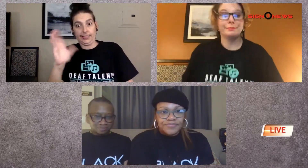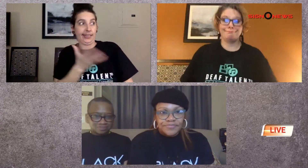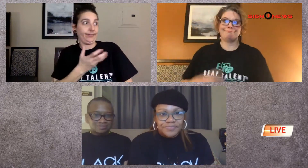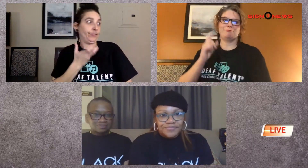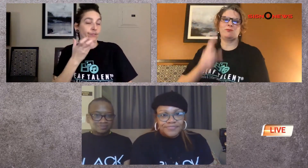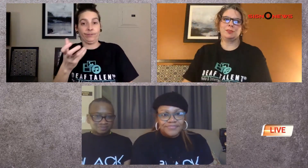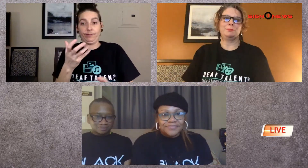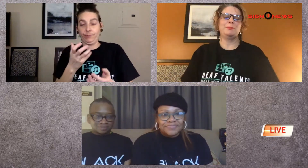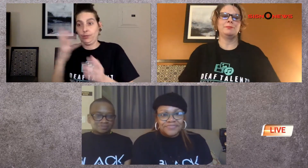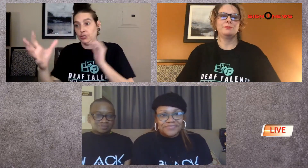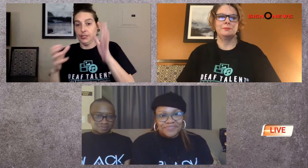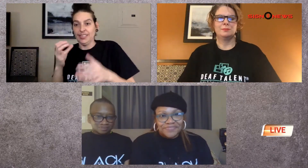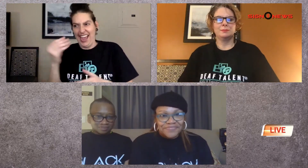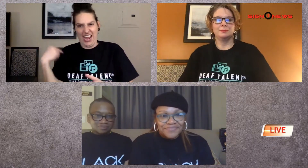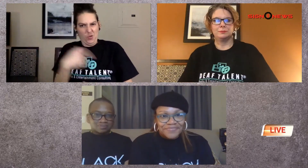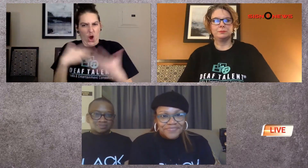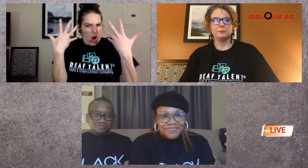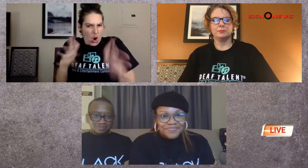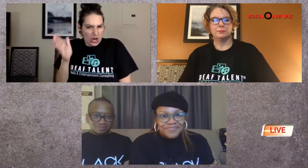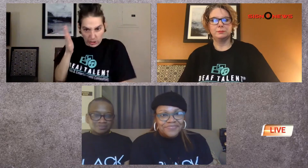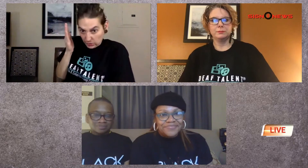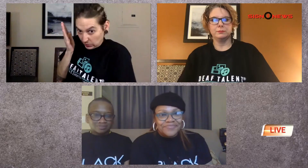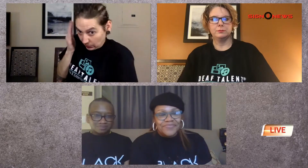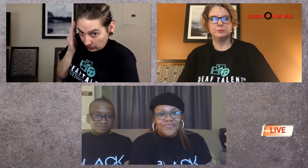new ways of doing things.